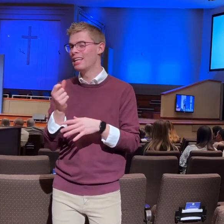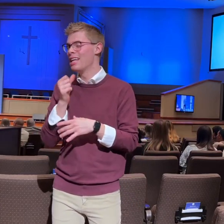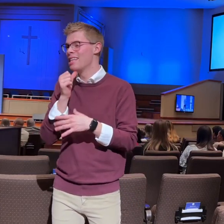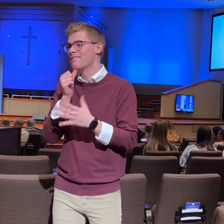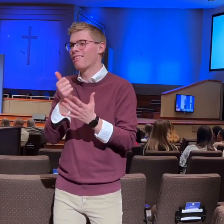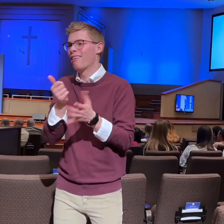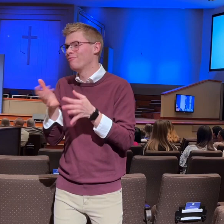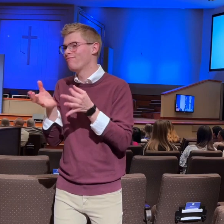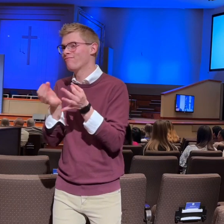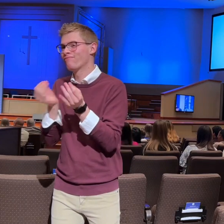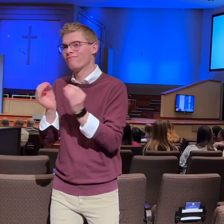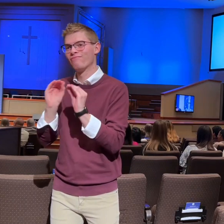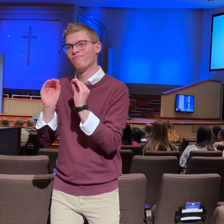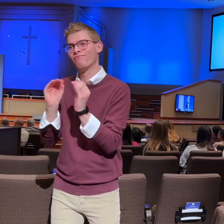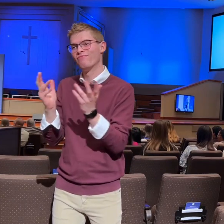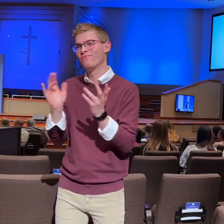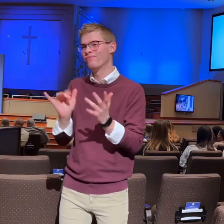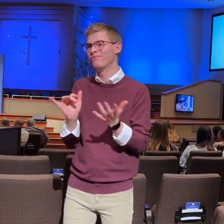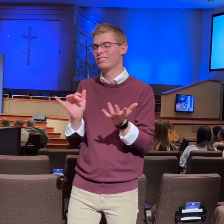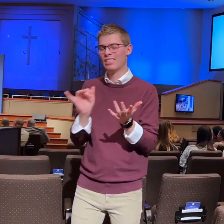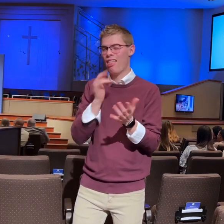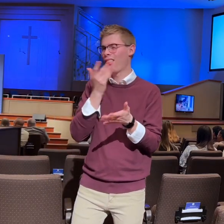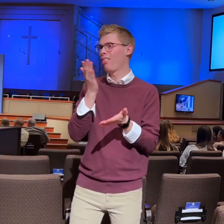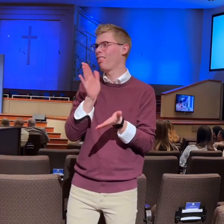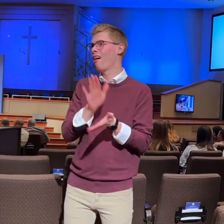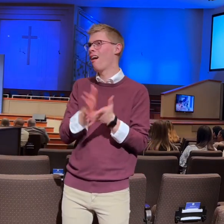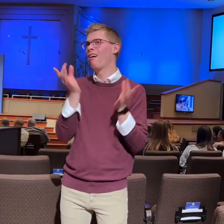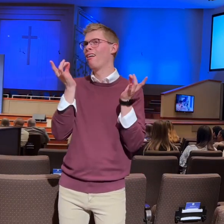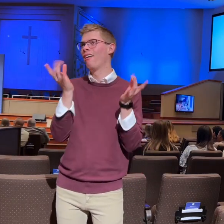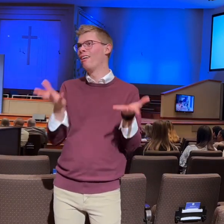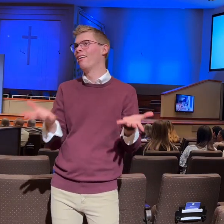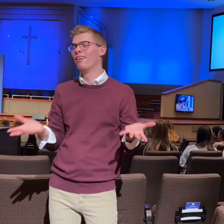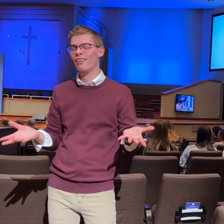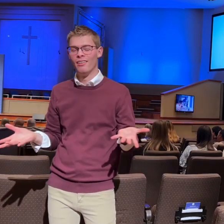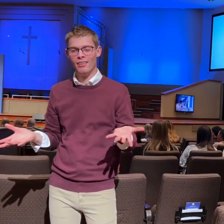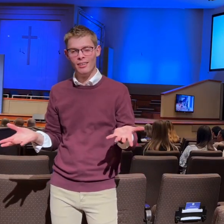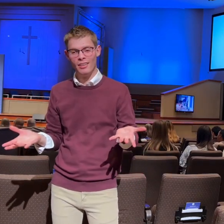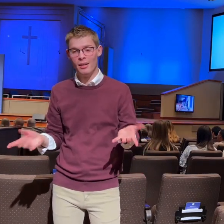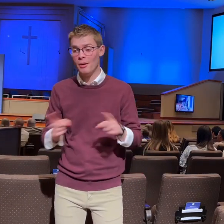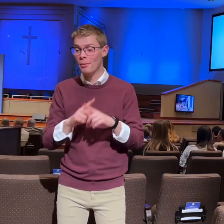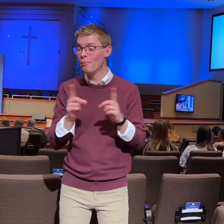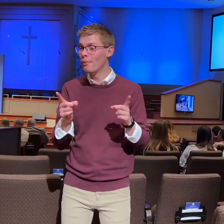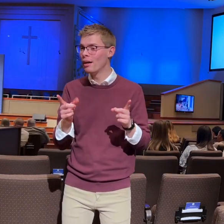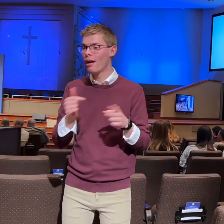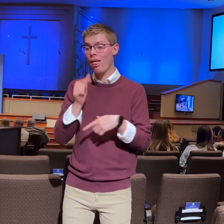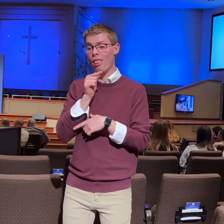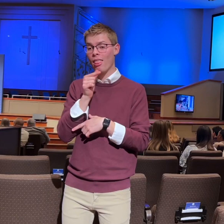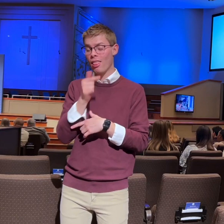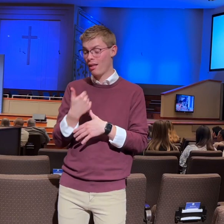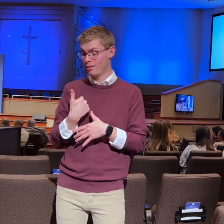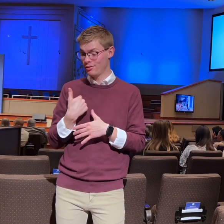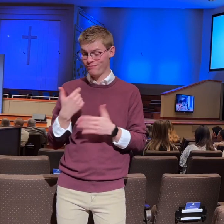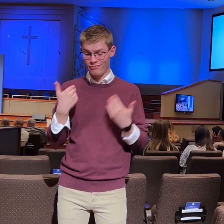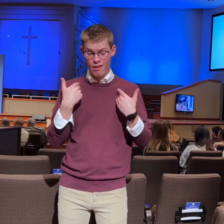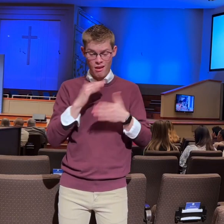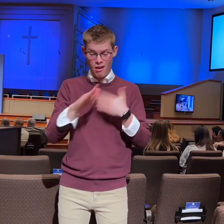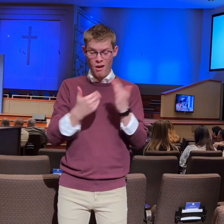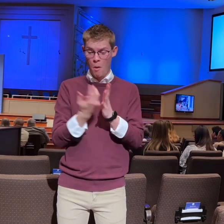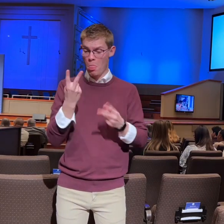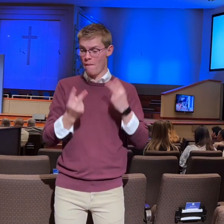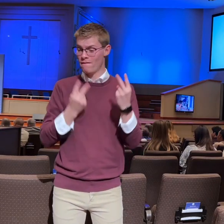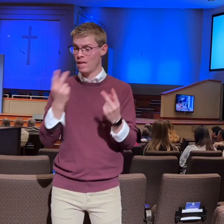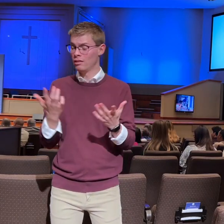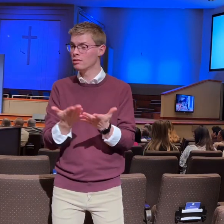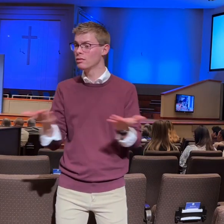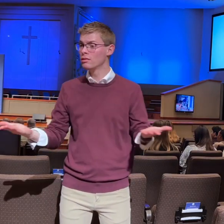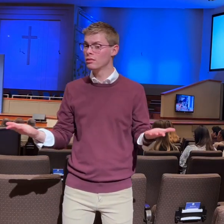all. It was just a bad, and then we had lunch, and so here I was with all the guests at lunch, and would you know that